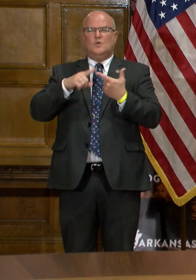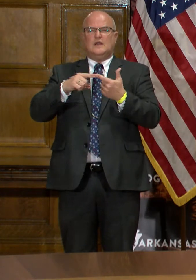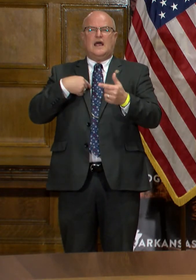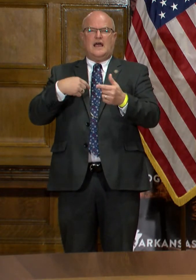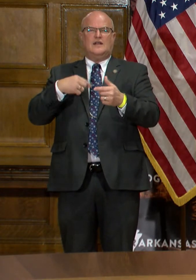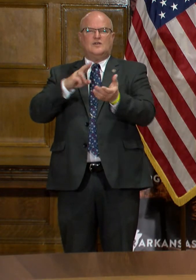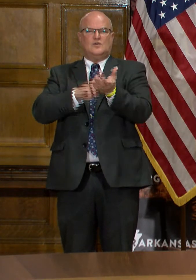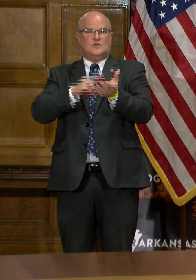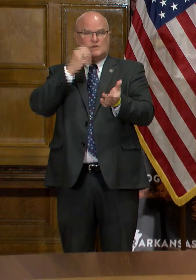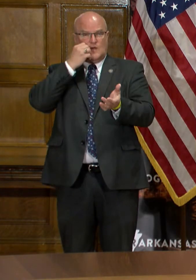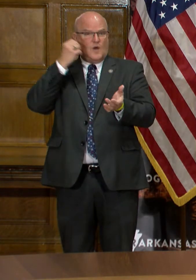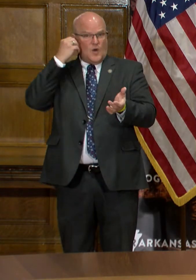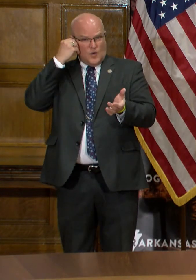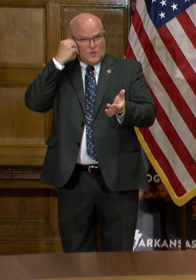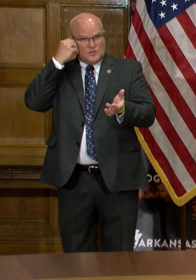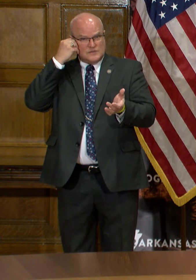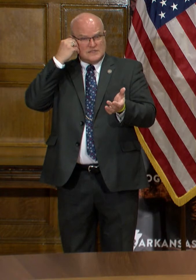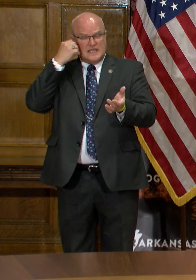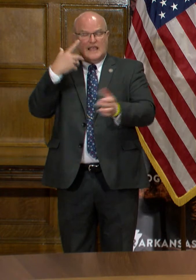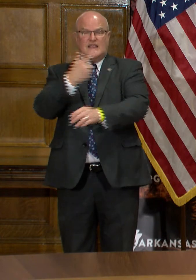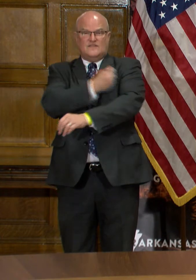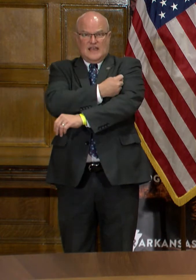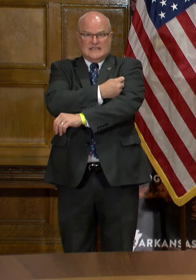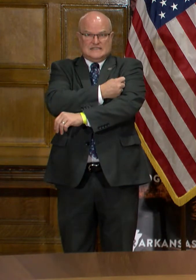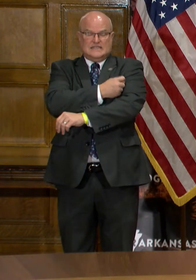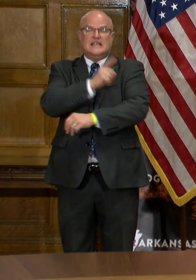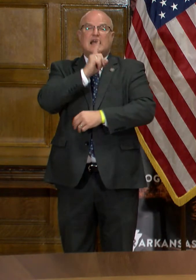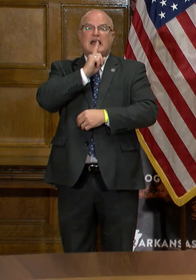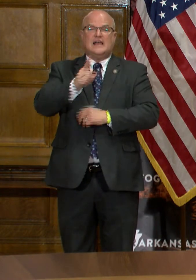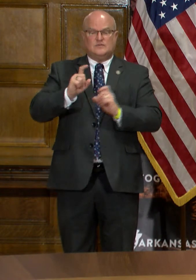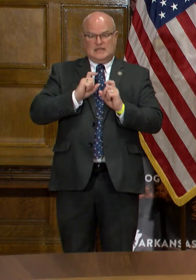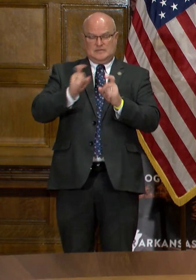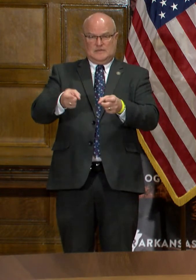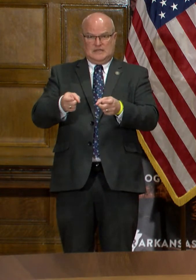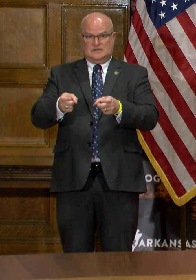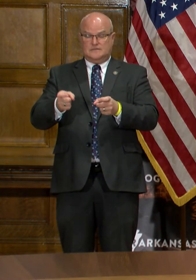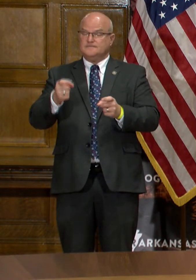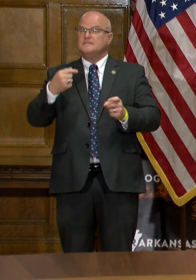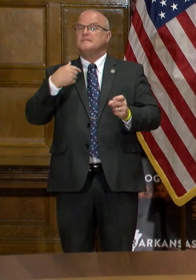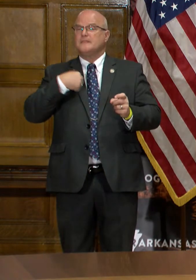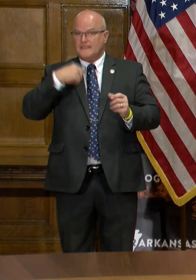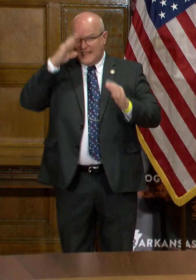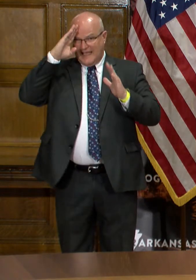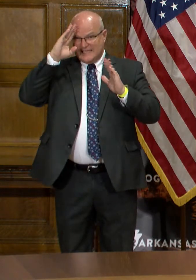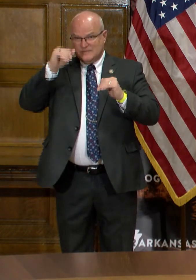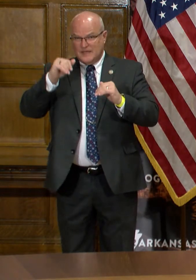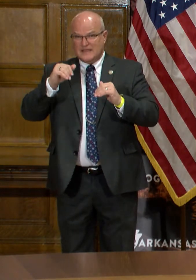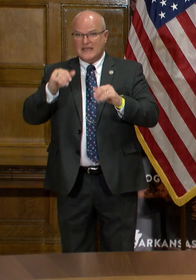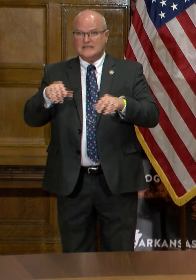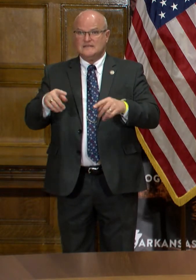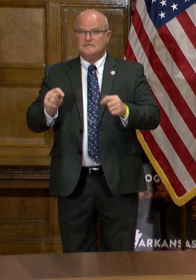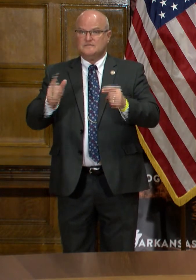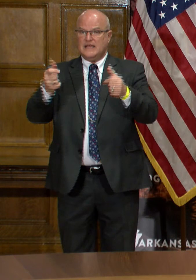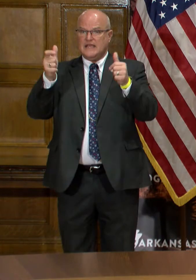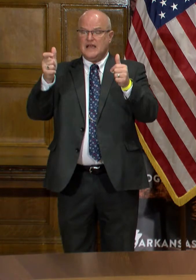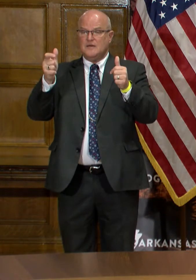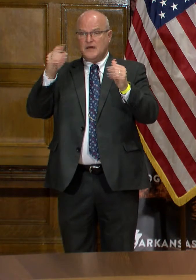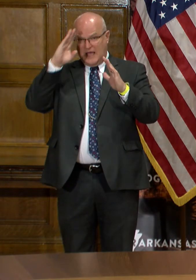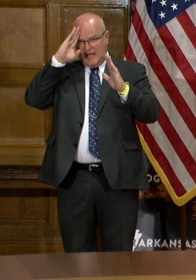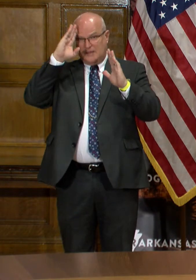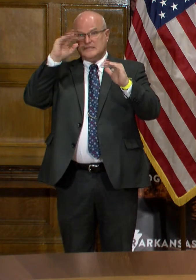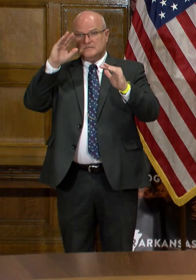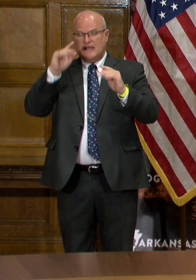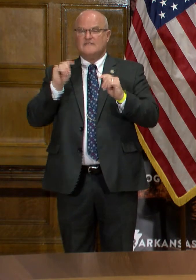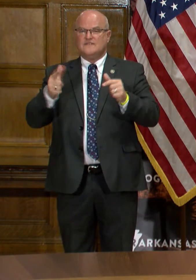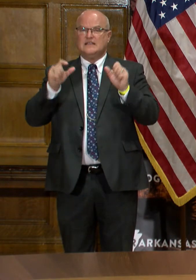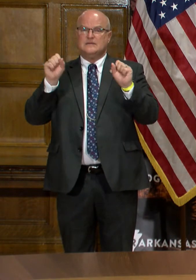our long-term care facilities and the vaccine that's been actually administered. I expect that to accelerate. I'm encouraging it to accelerate